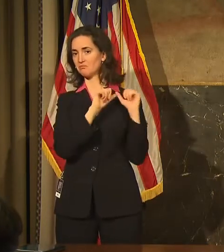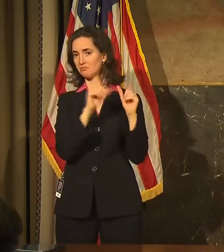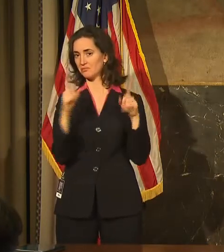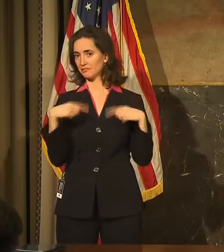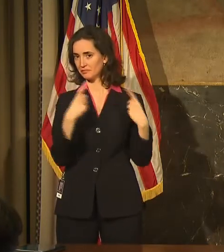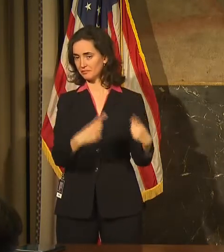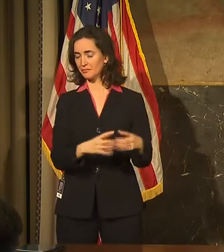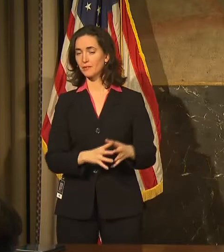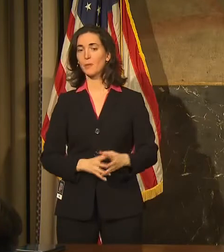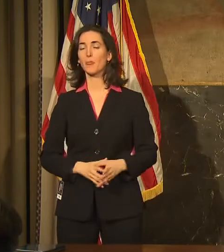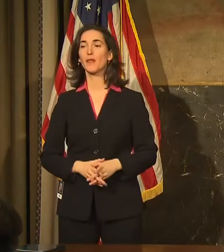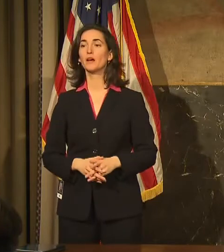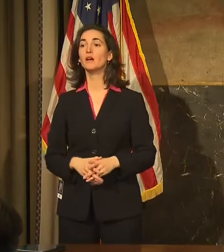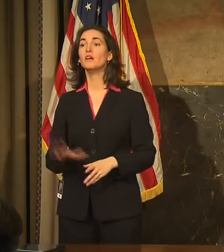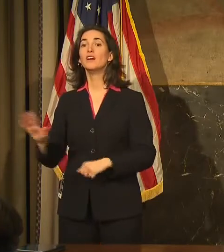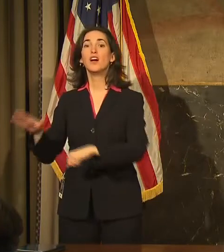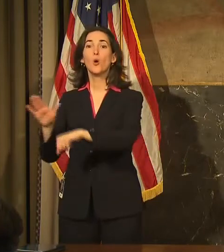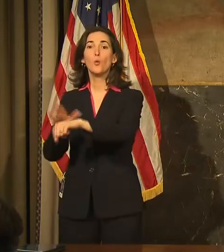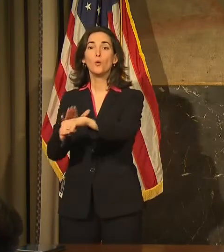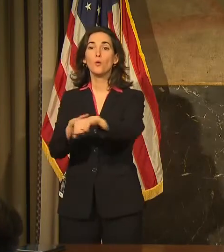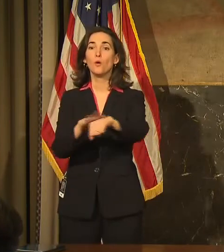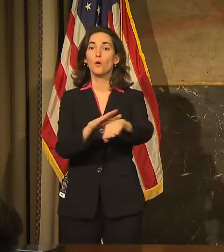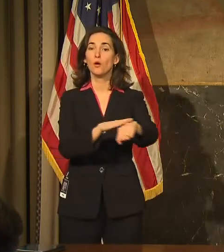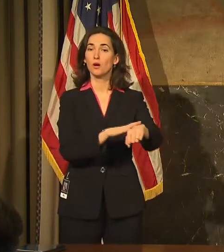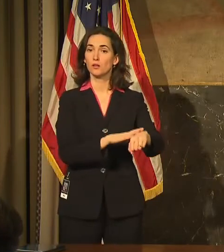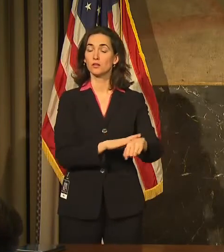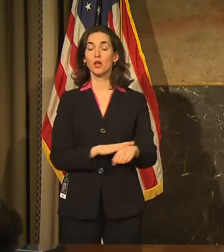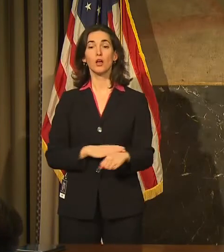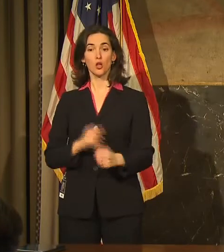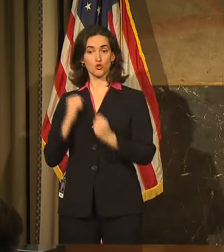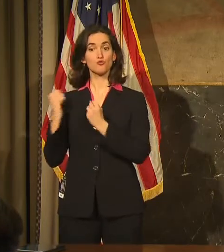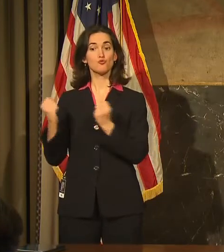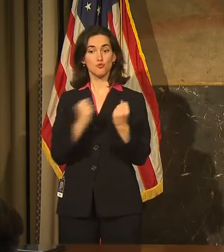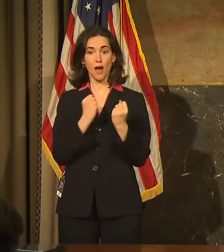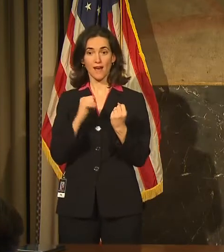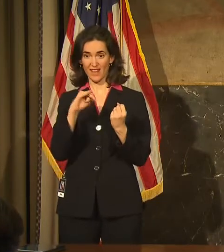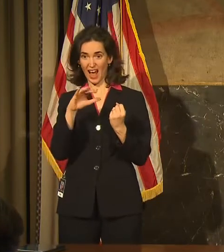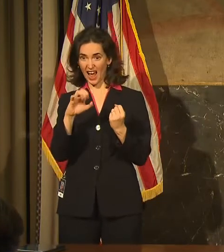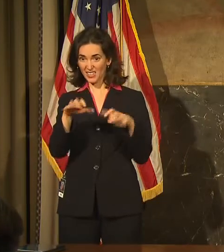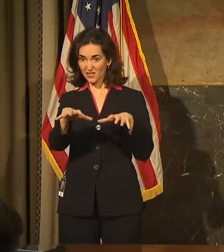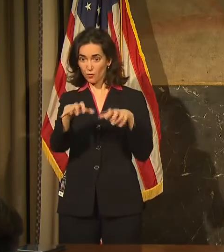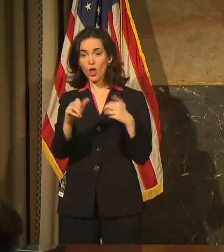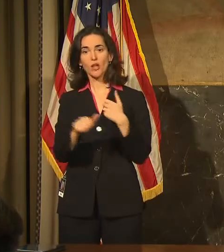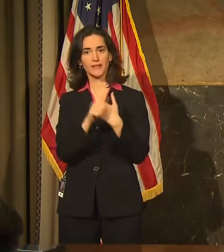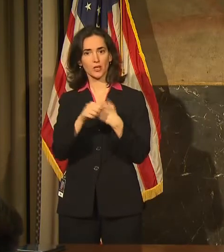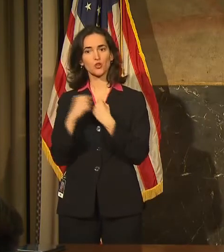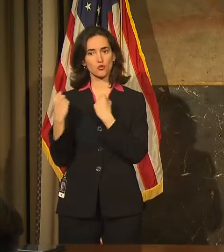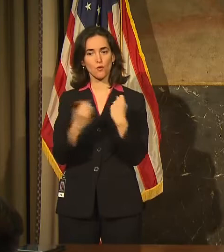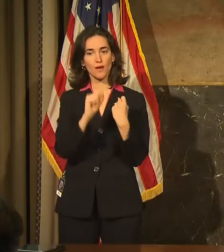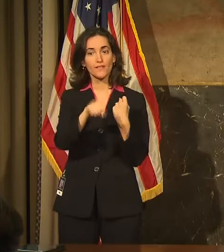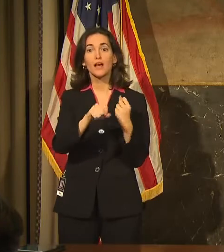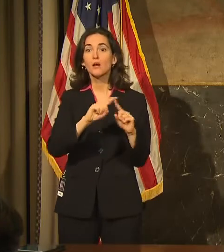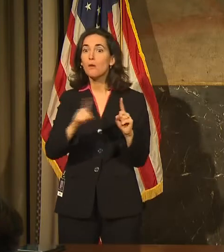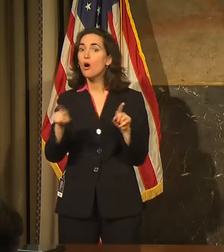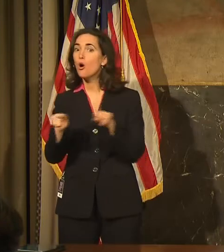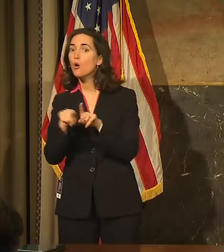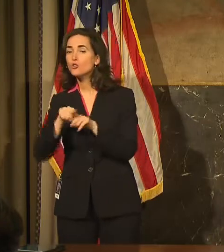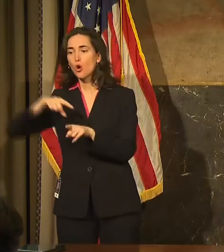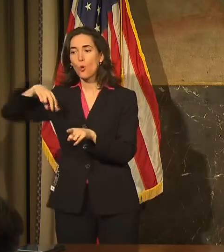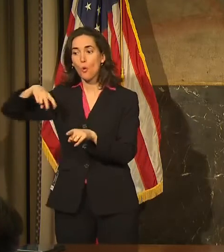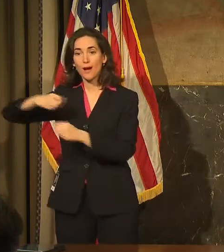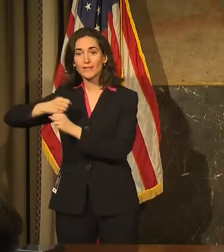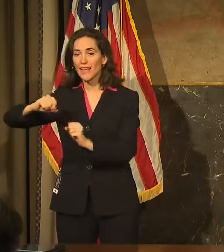Please remember that ice is not only dangerous to drive on, but it's also dangerous to walk on as well.